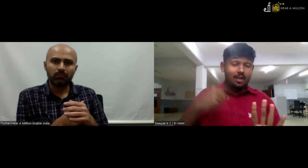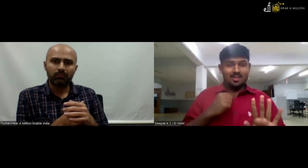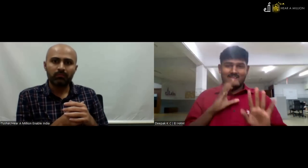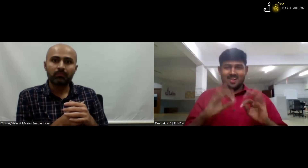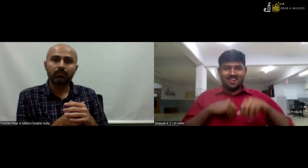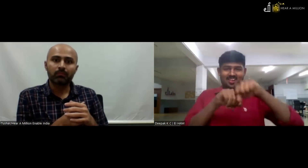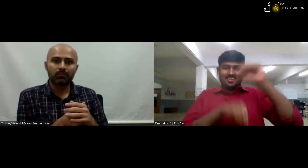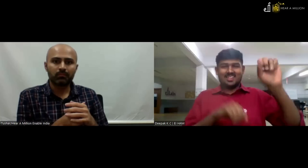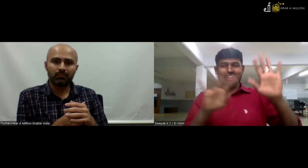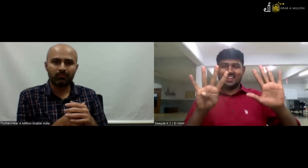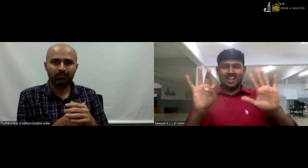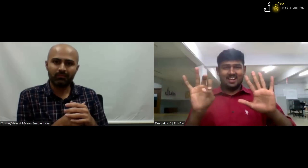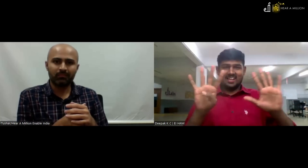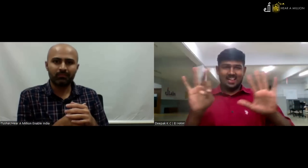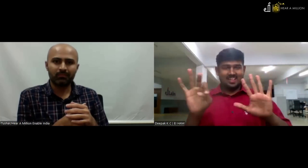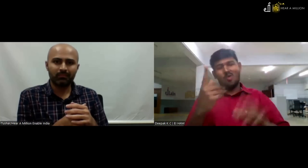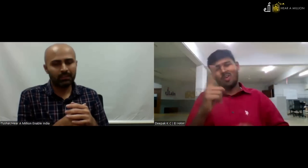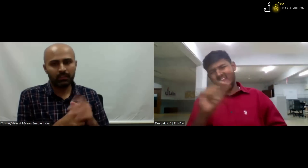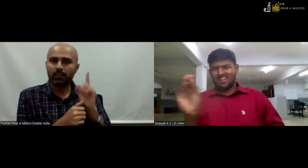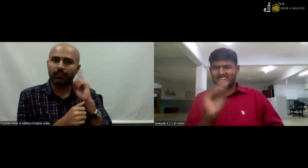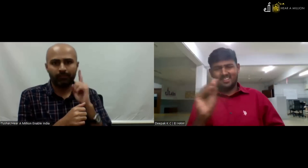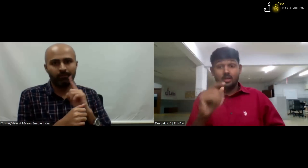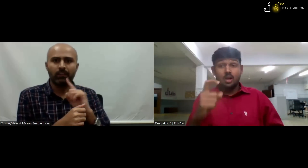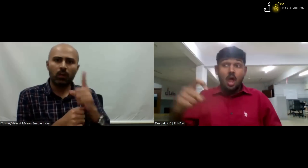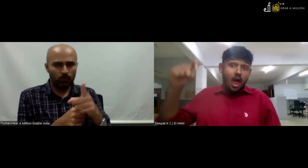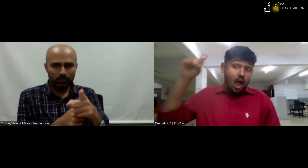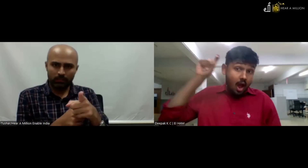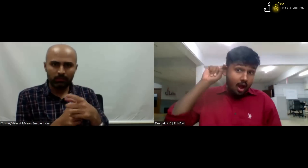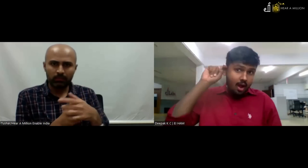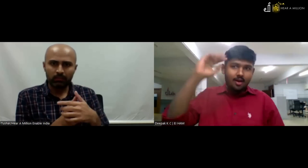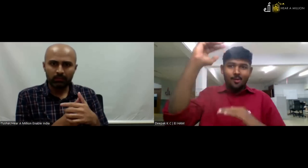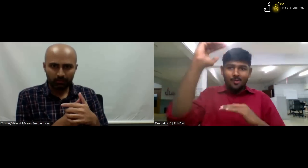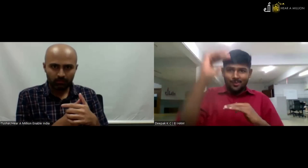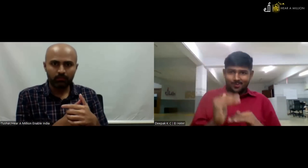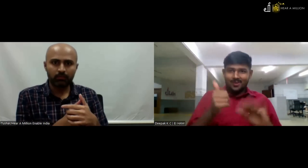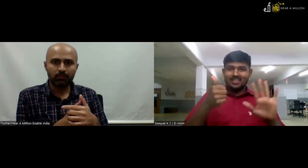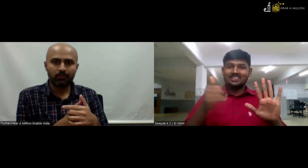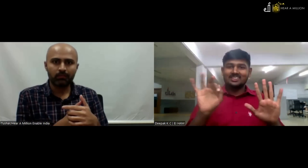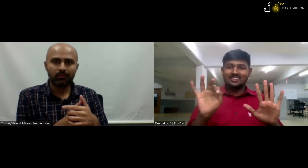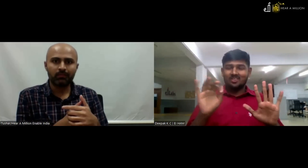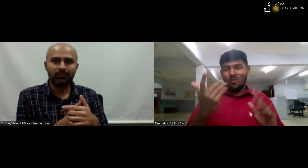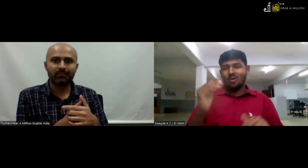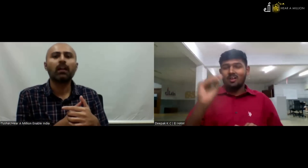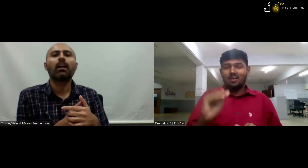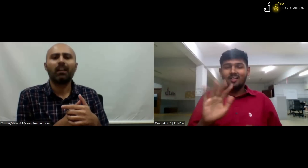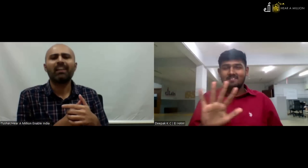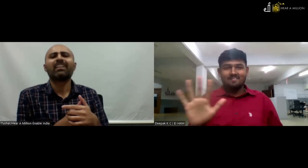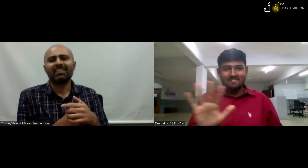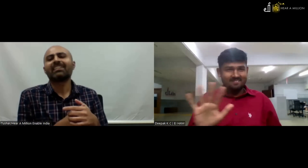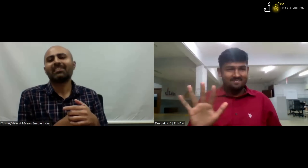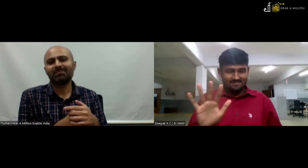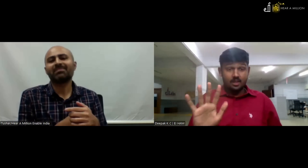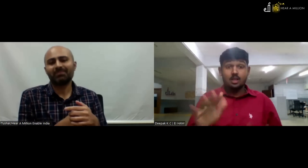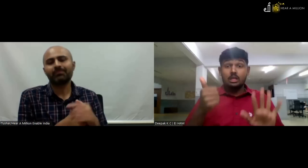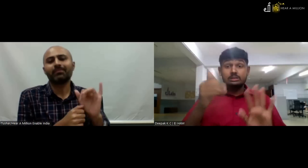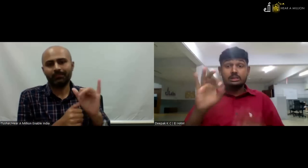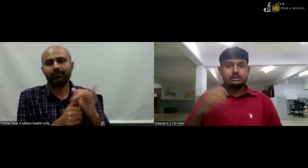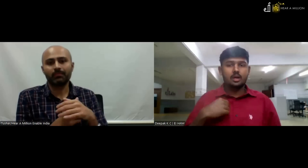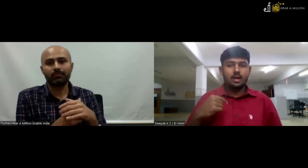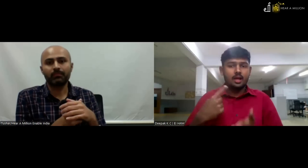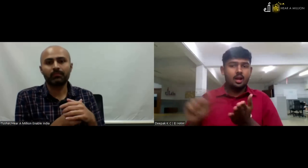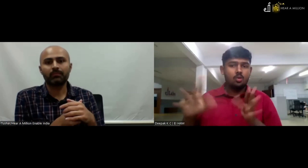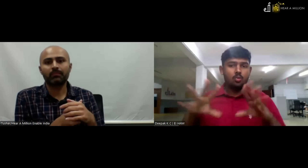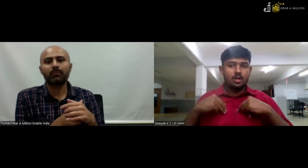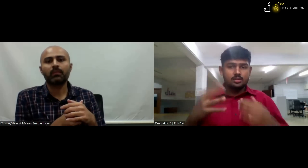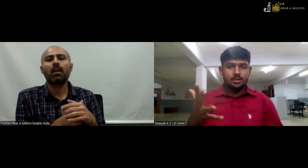won't allow. Even with hearing aids, so my certificate says 90 or 100, profoundly deaf. Along with that, if you have a hearing aid, that makes